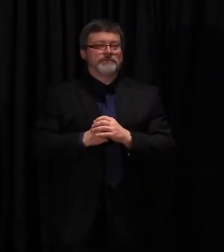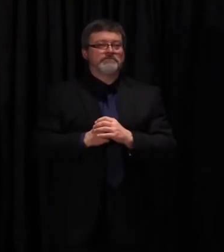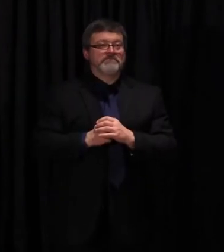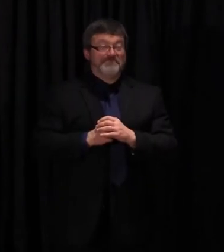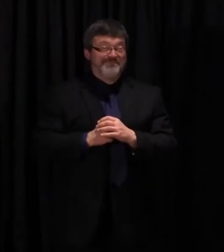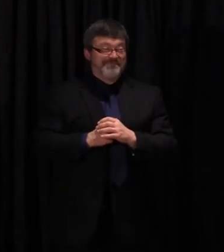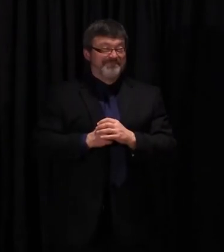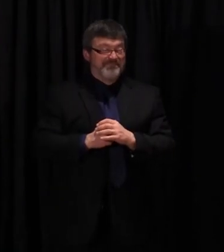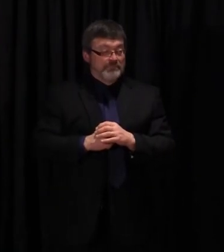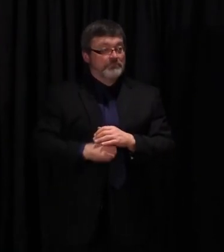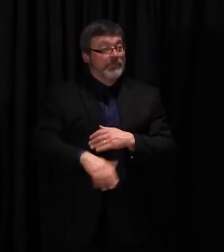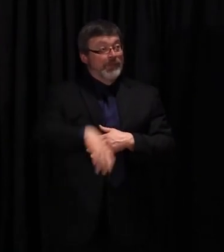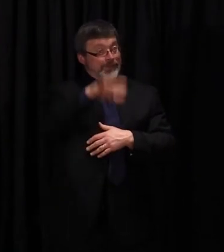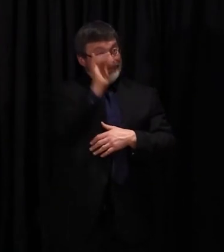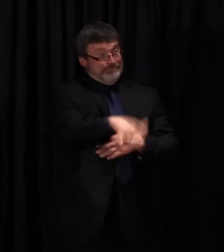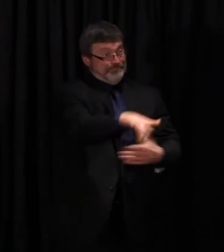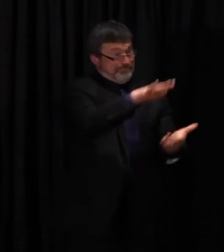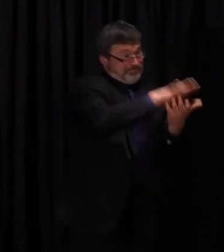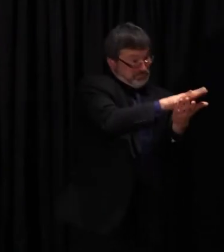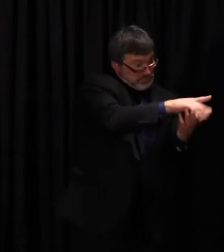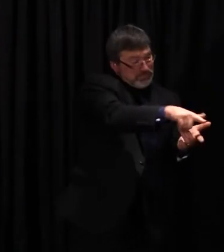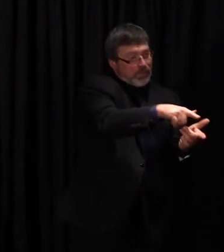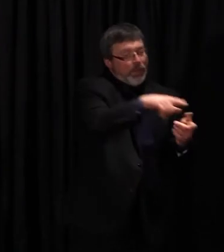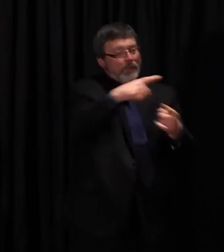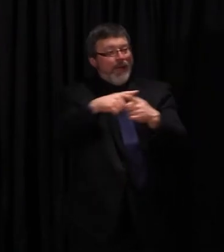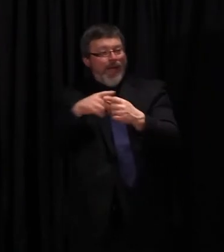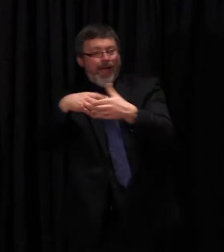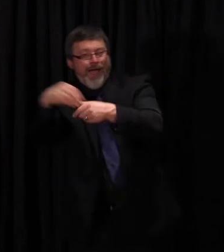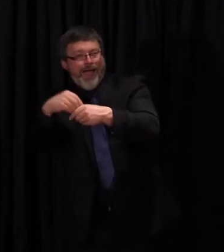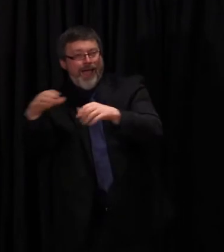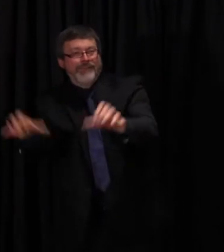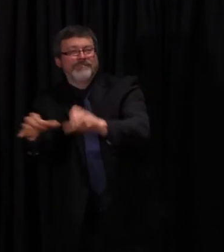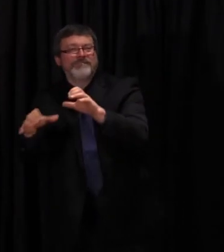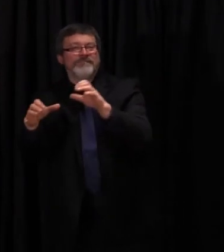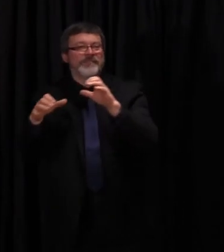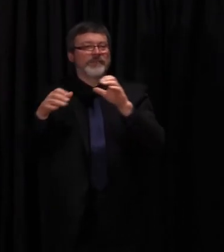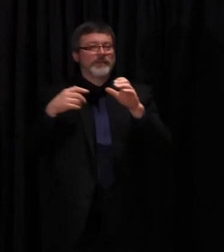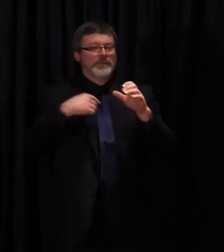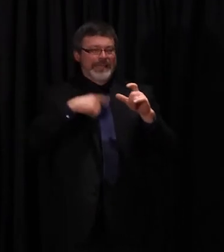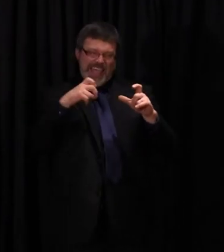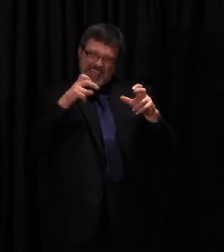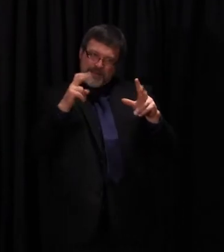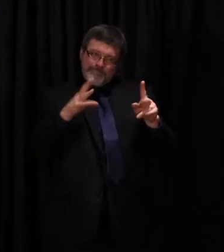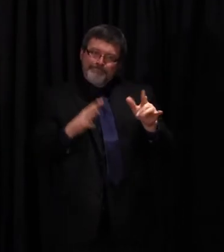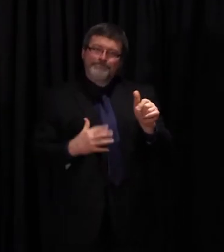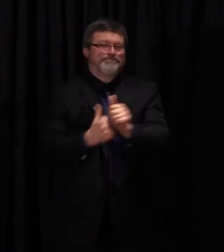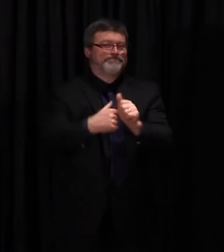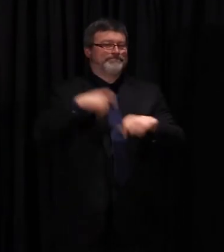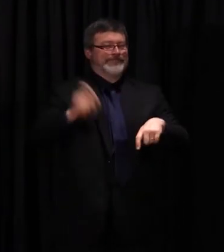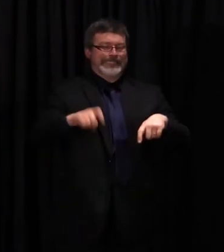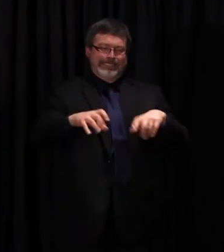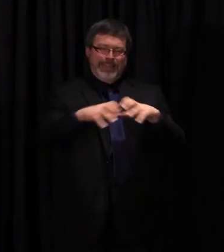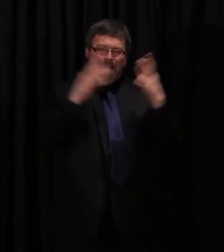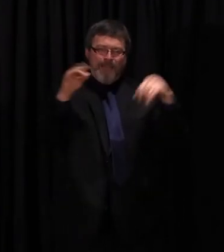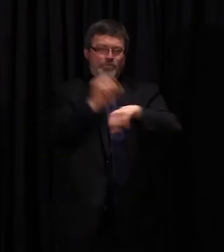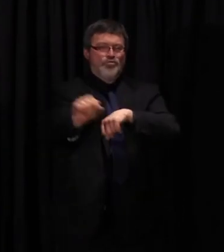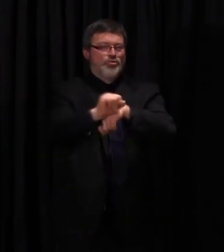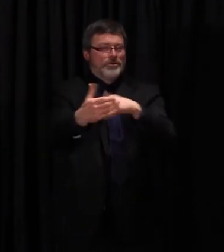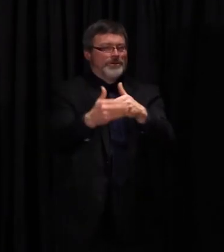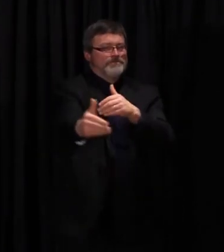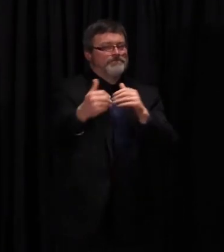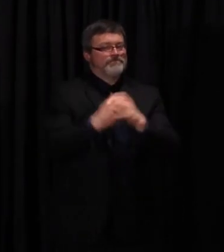From academics to extracurriculars, we have a lot of ground to make up. So the Agency of